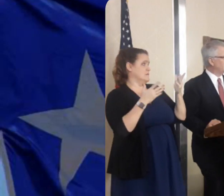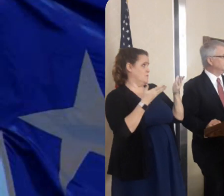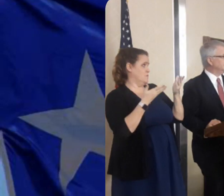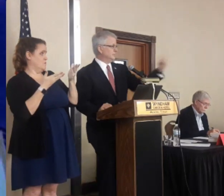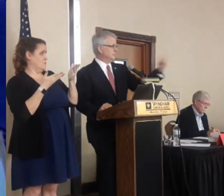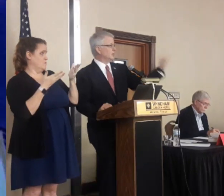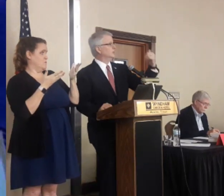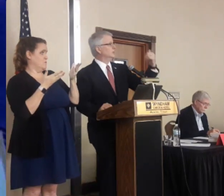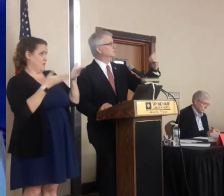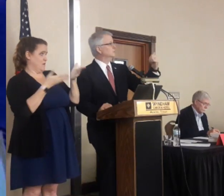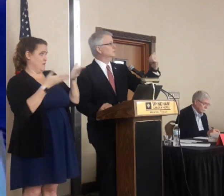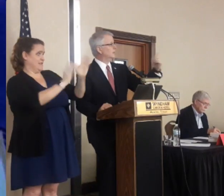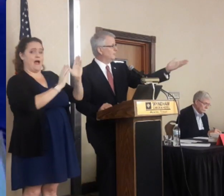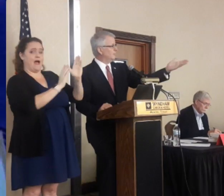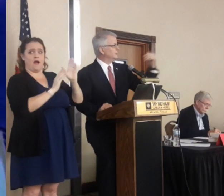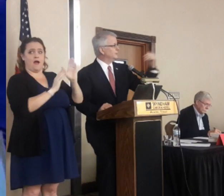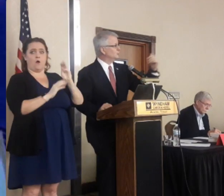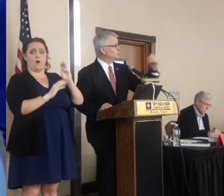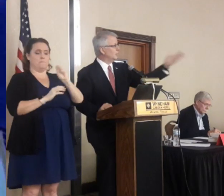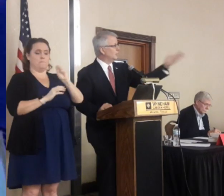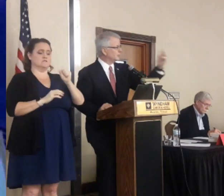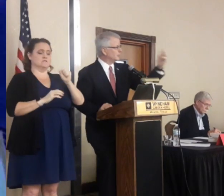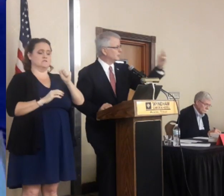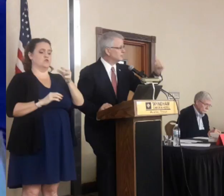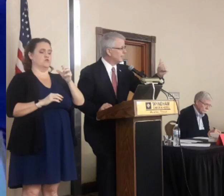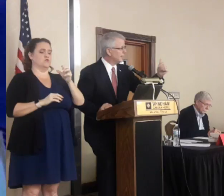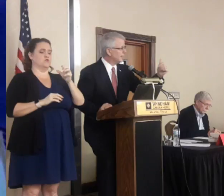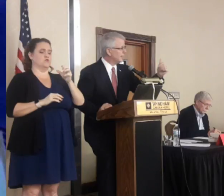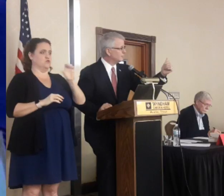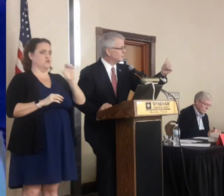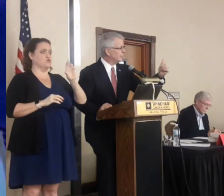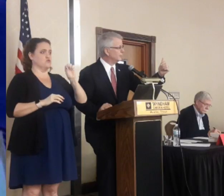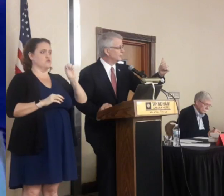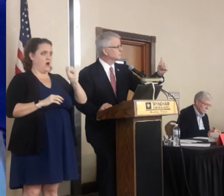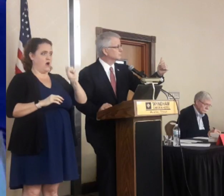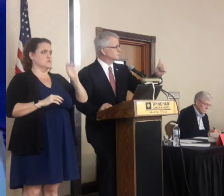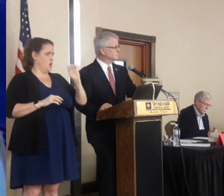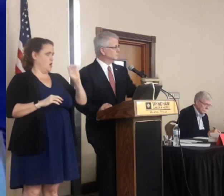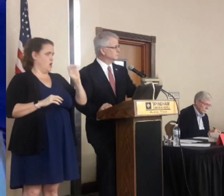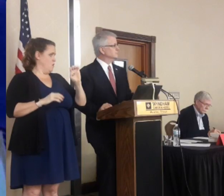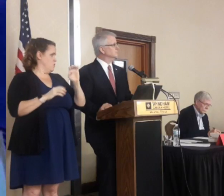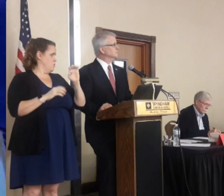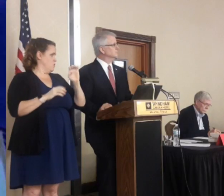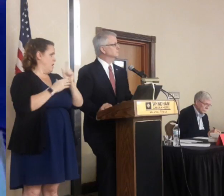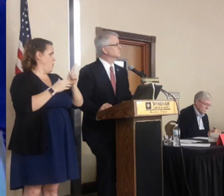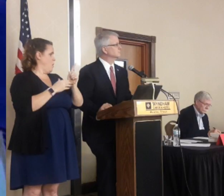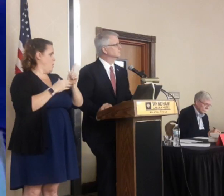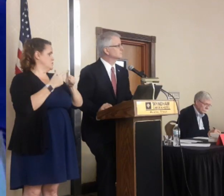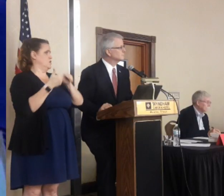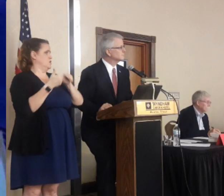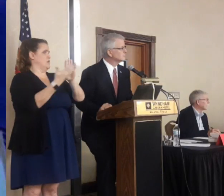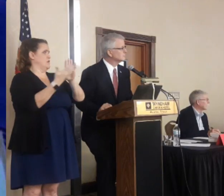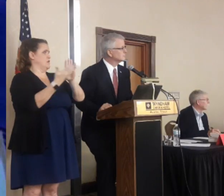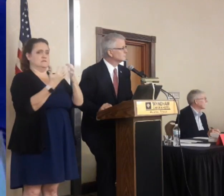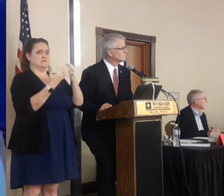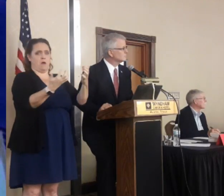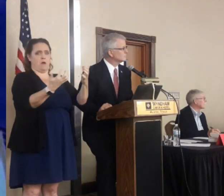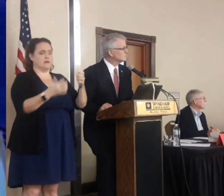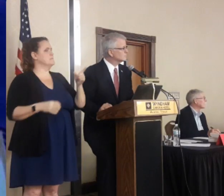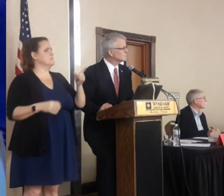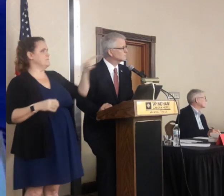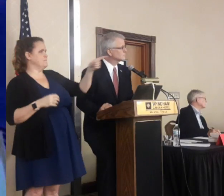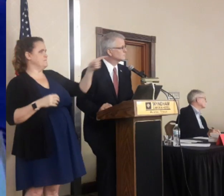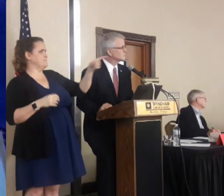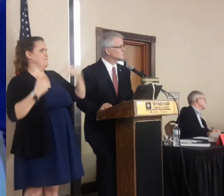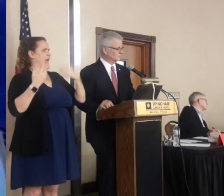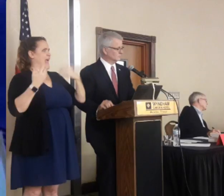Ms. Grasso a moment to address the body from the microphone. thank you. As Mark indicated, I'm here to fill the vacancy of